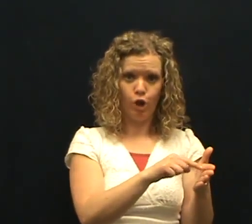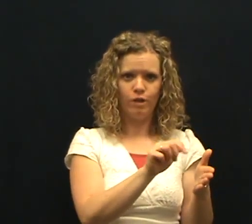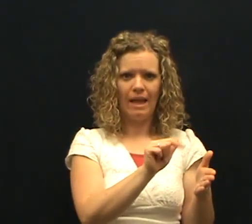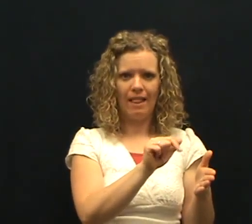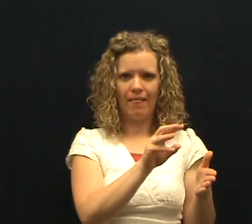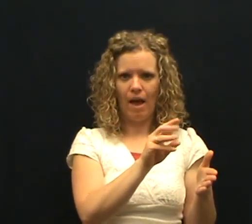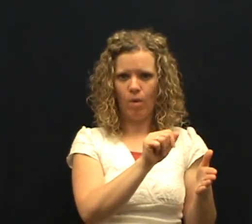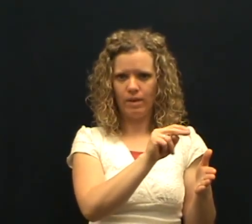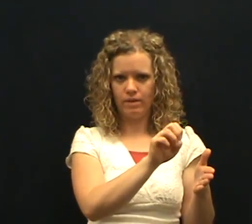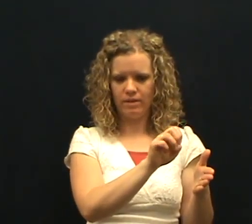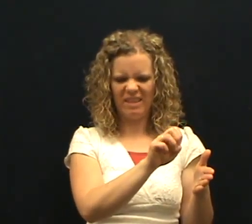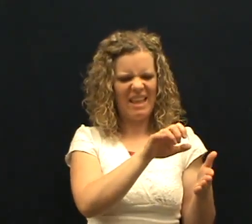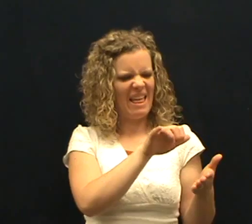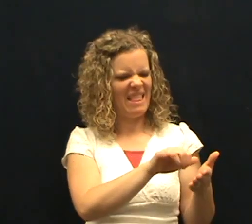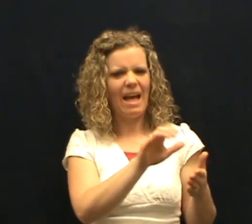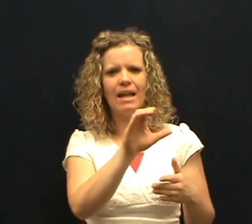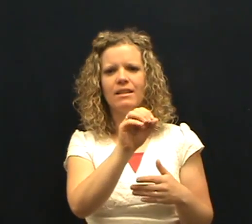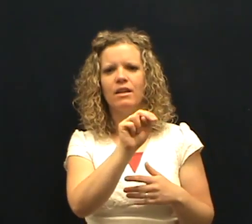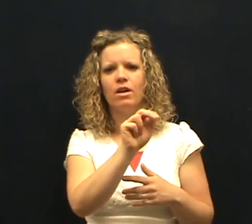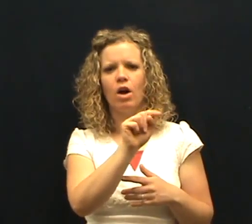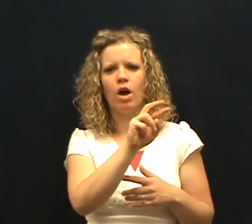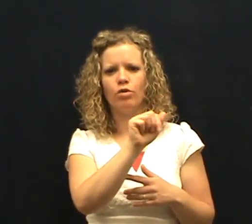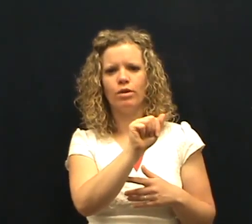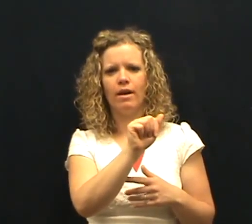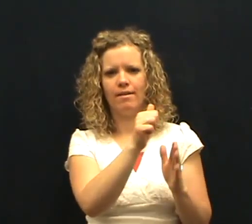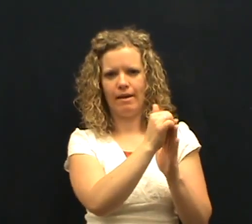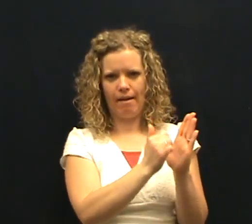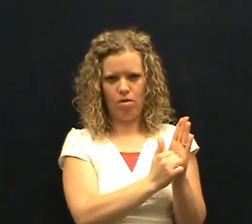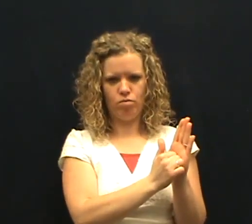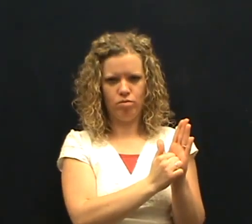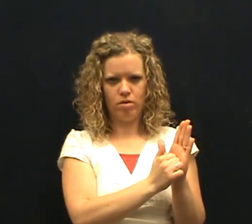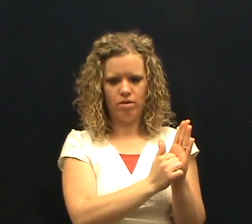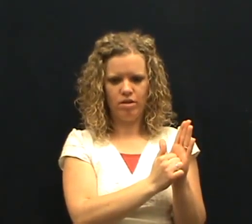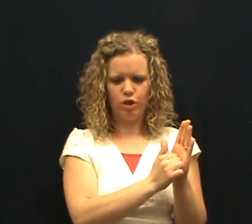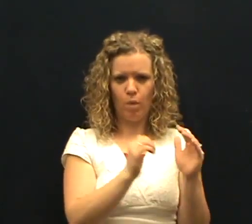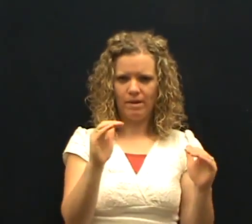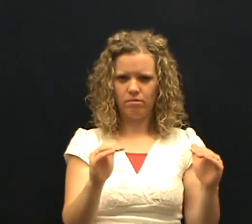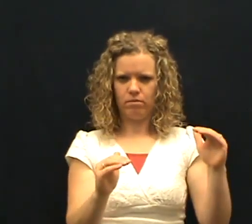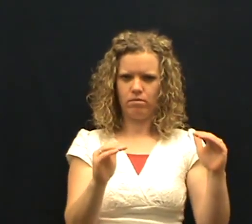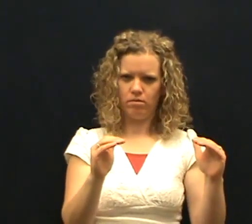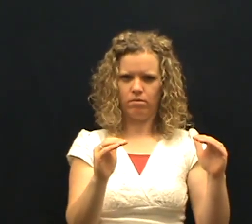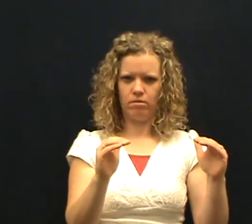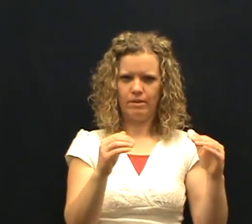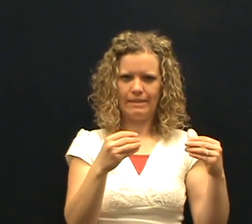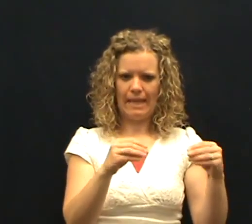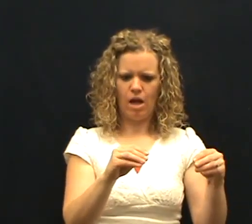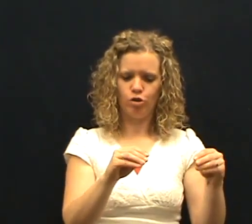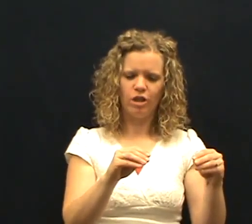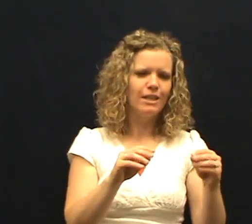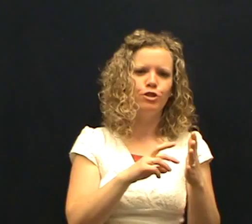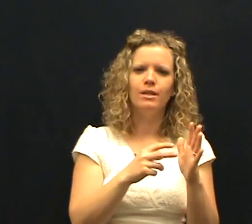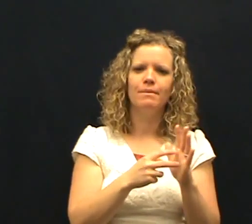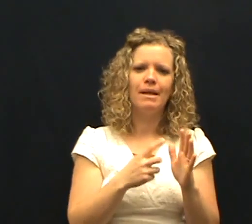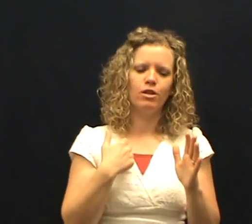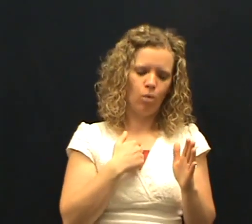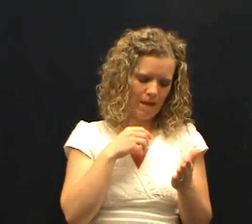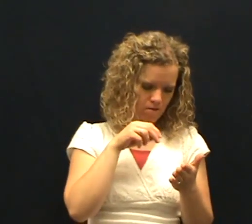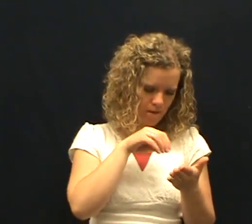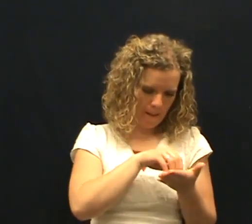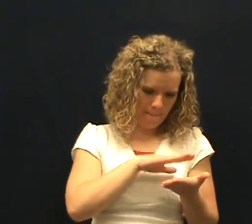is a contra account to sales. So it is offset sales. This allows us to keep track of the amount of sales